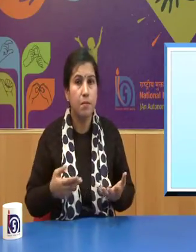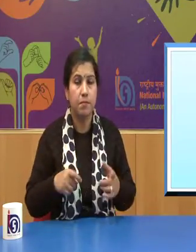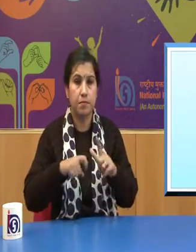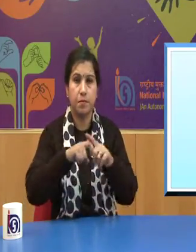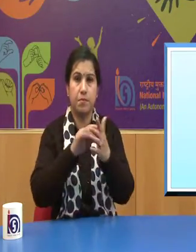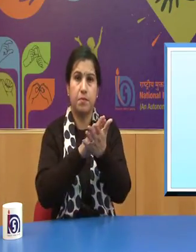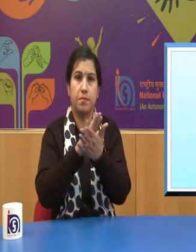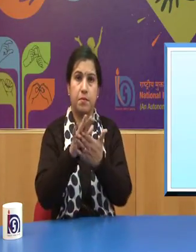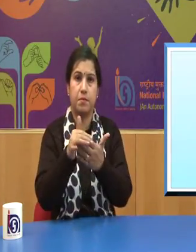Khandesh.